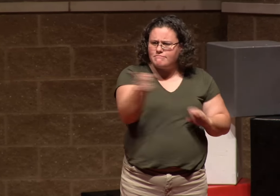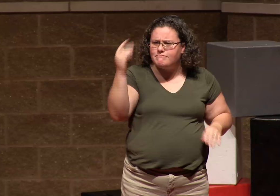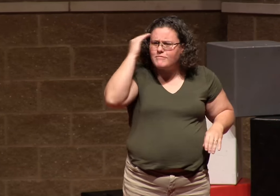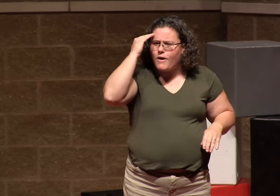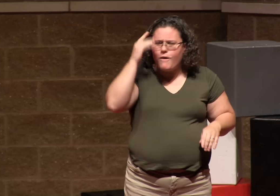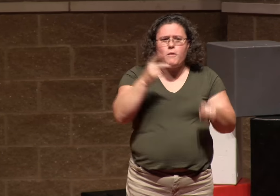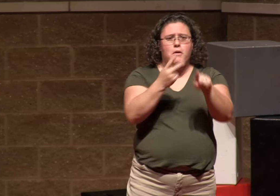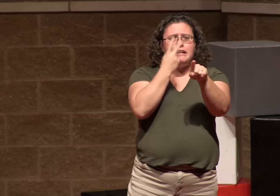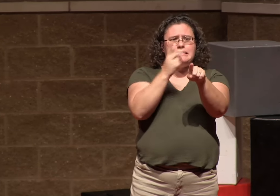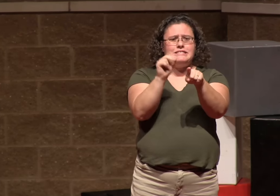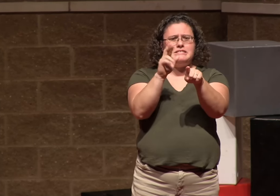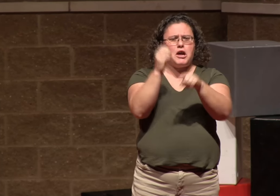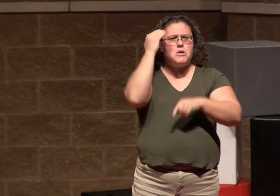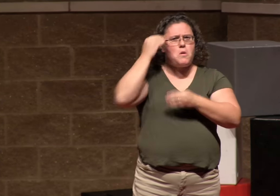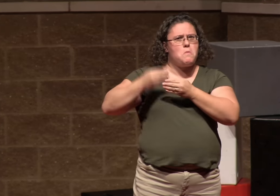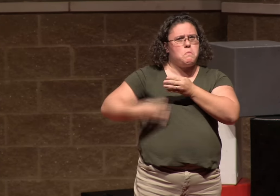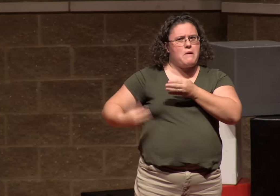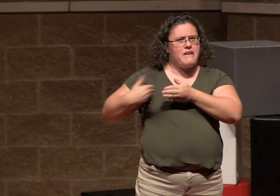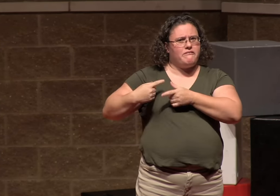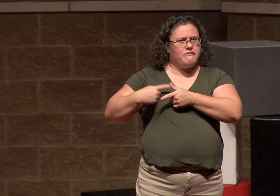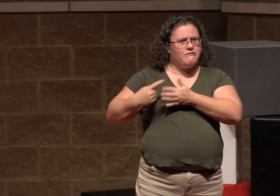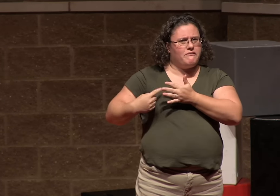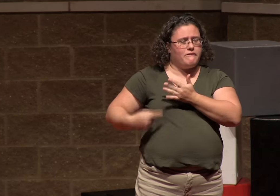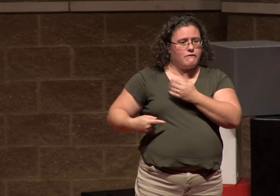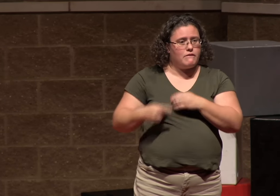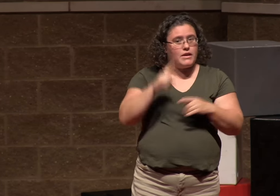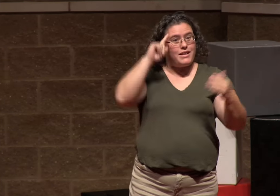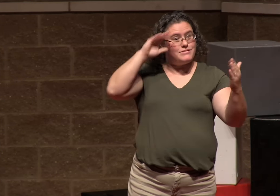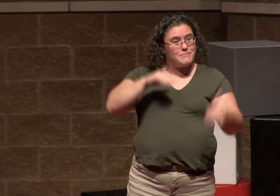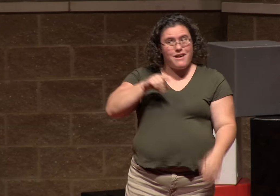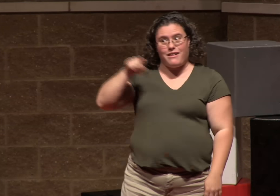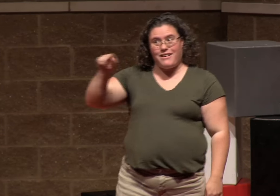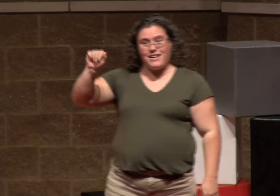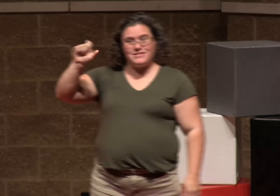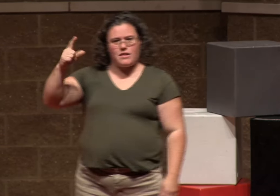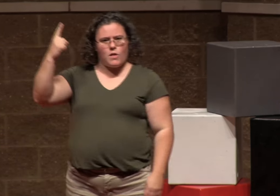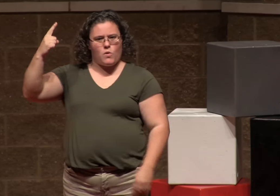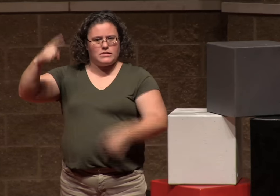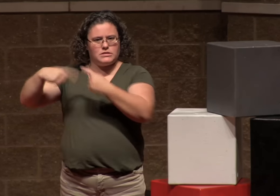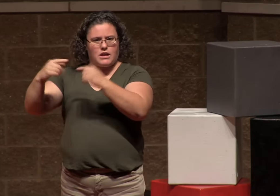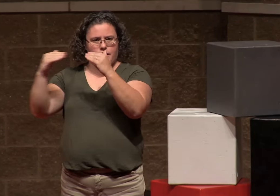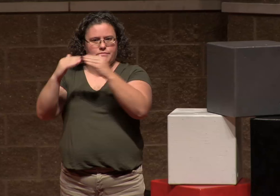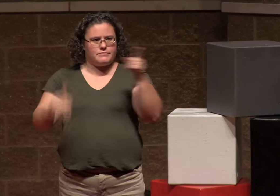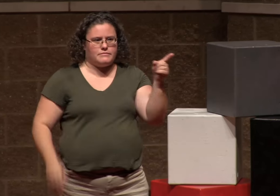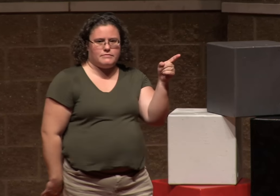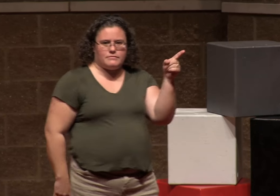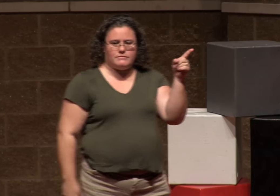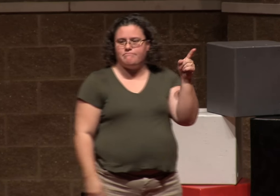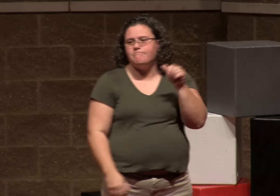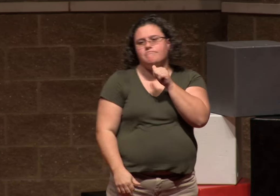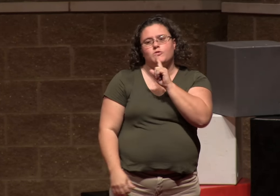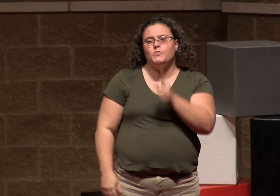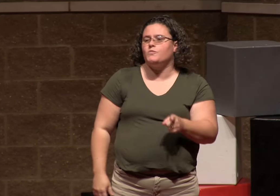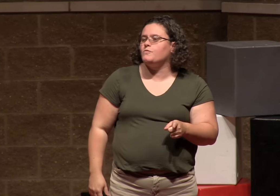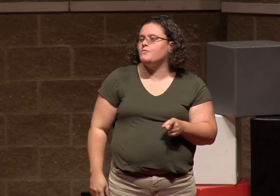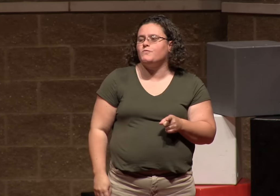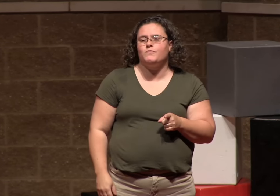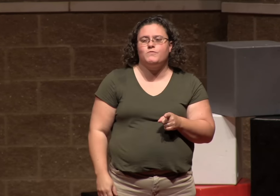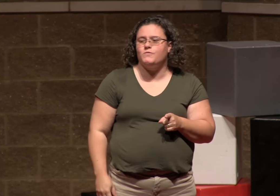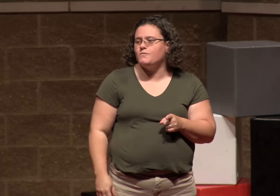a meaning, and you guys know that meaning for the word dare, so there is not just one sign